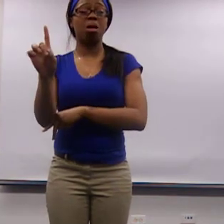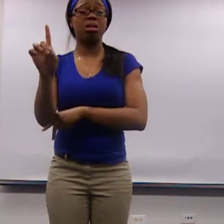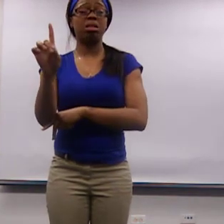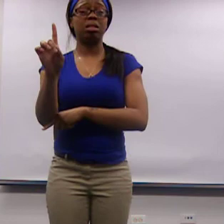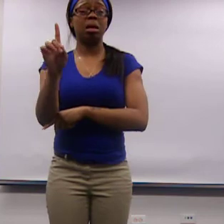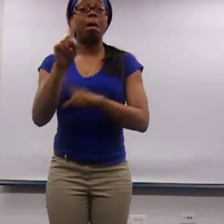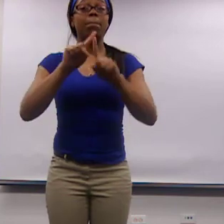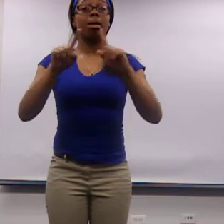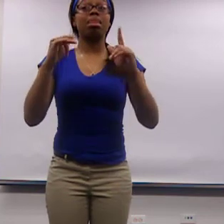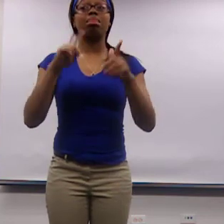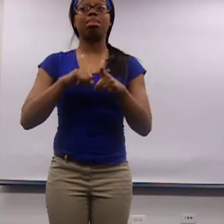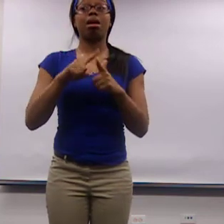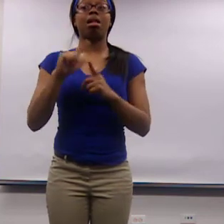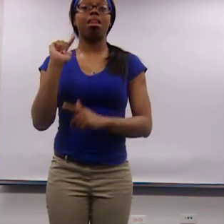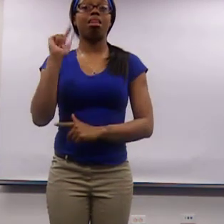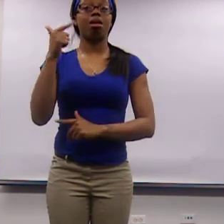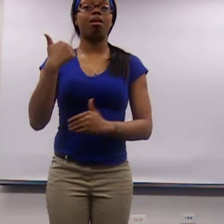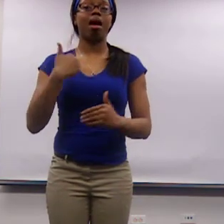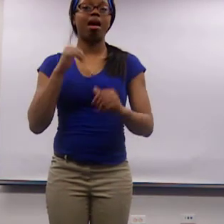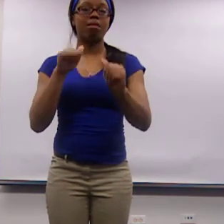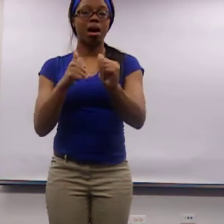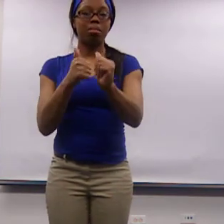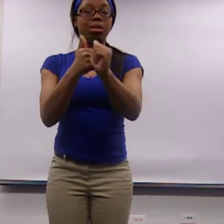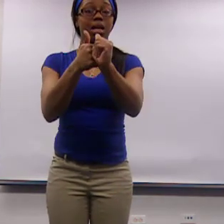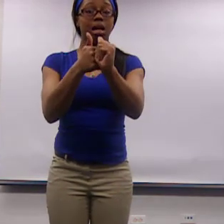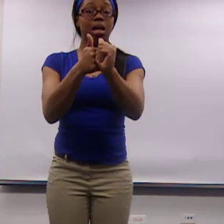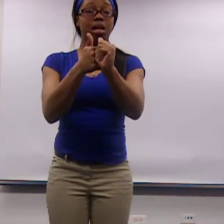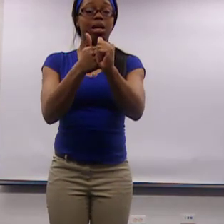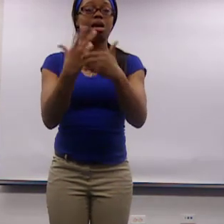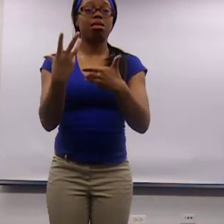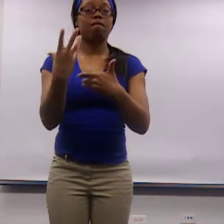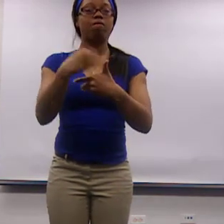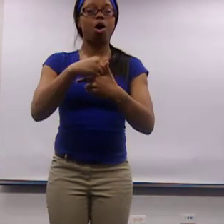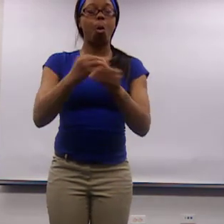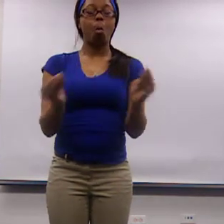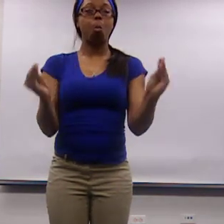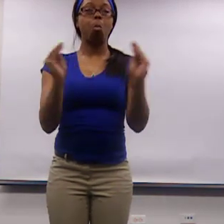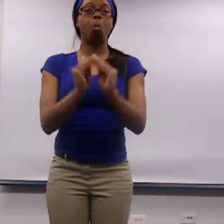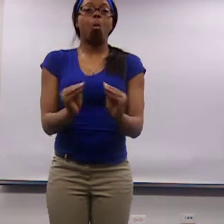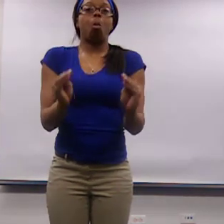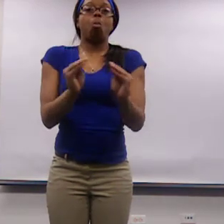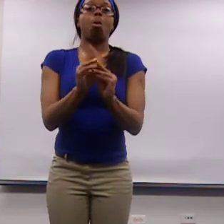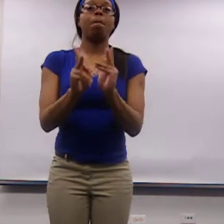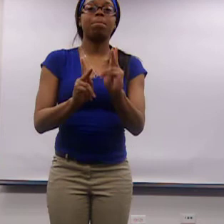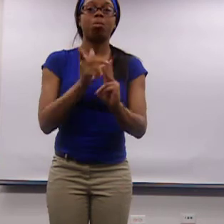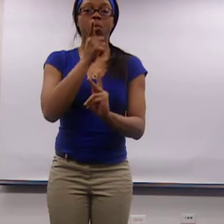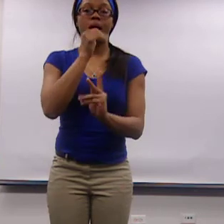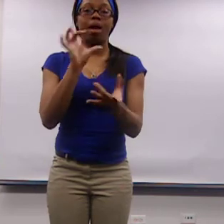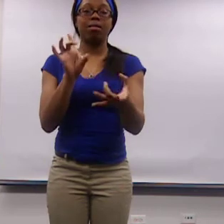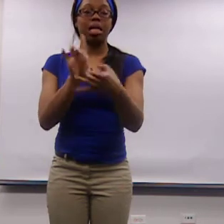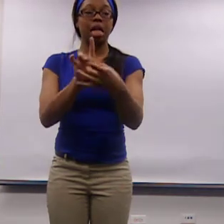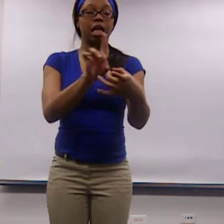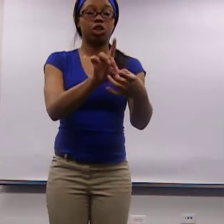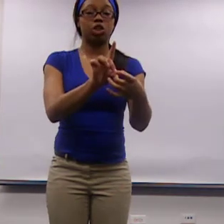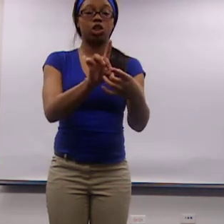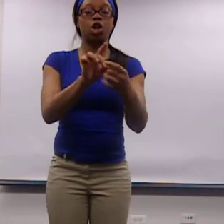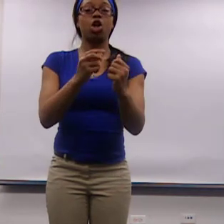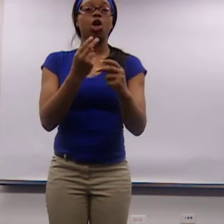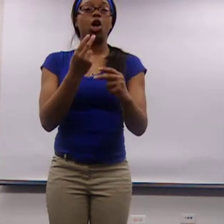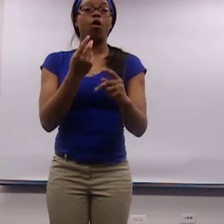update that involved more and more people having a connection from 911 through their landline,